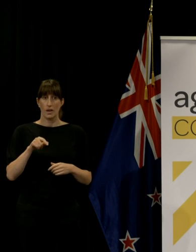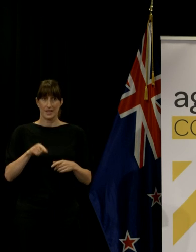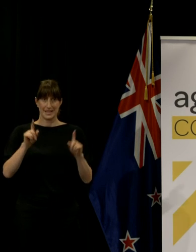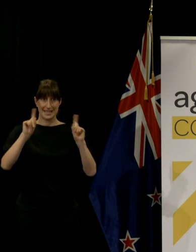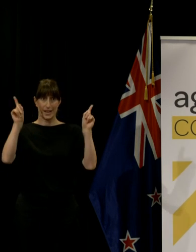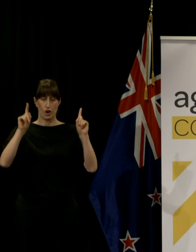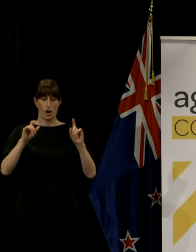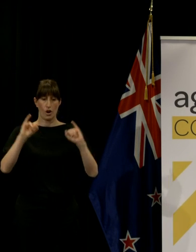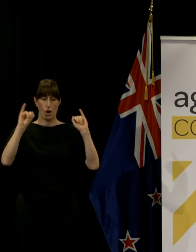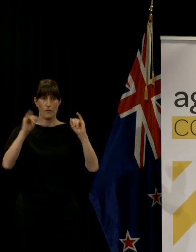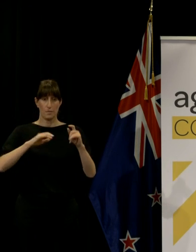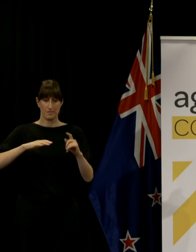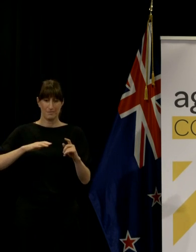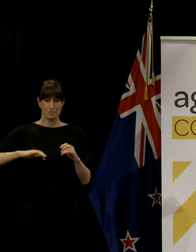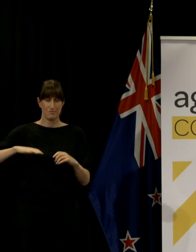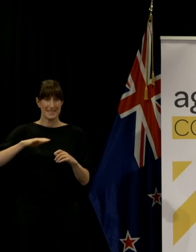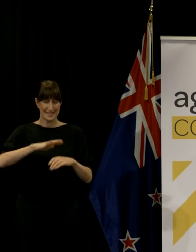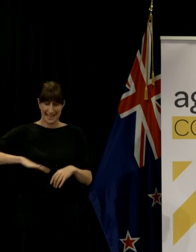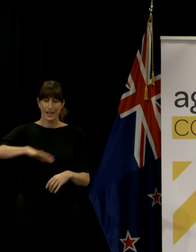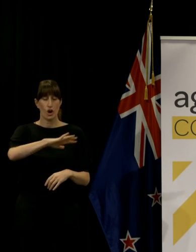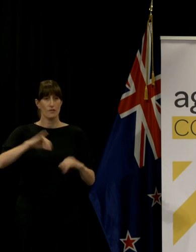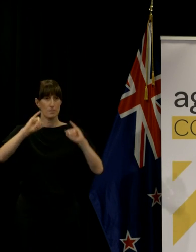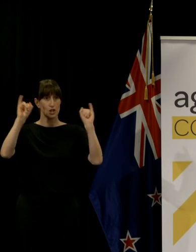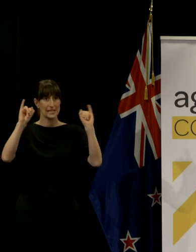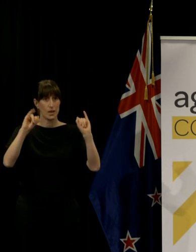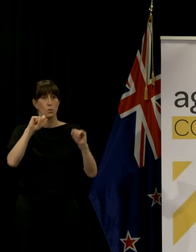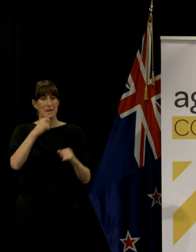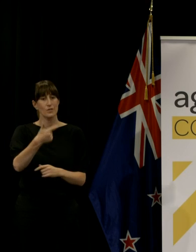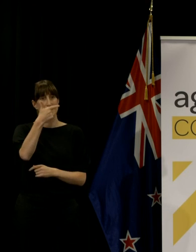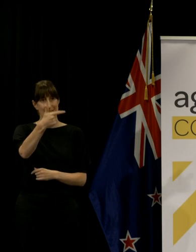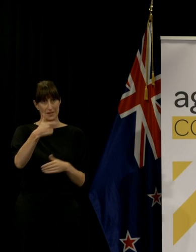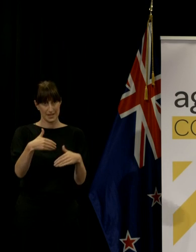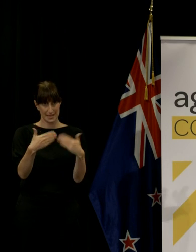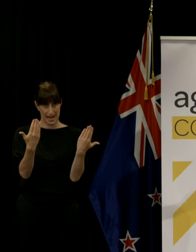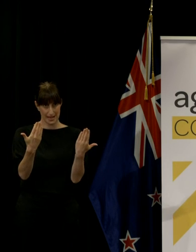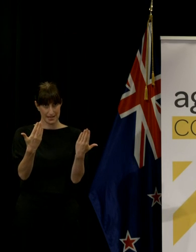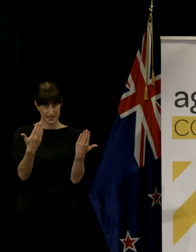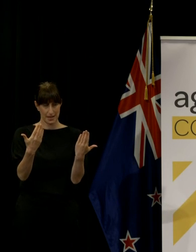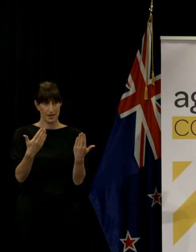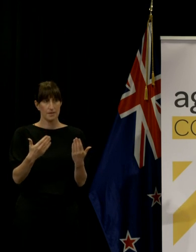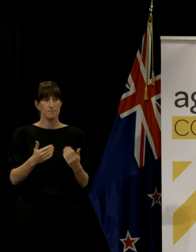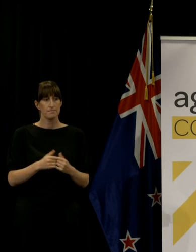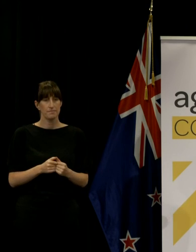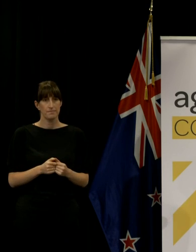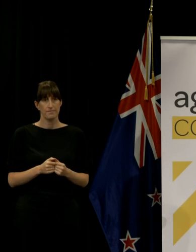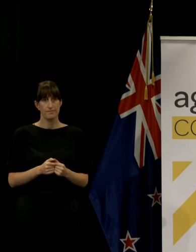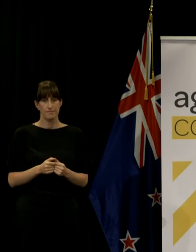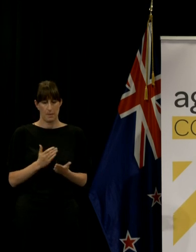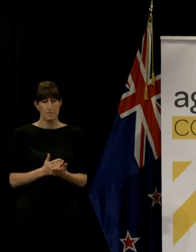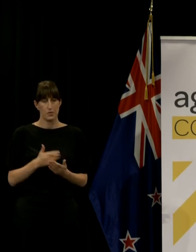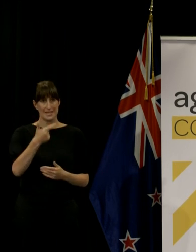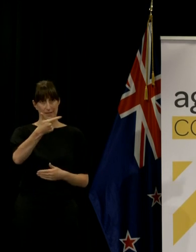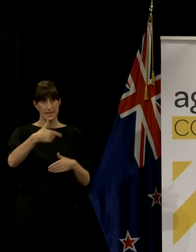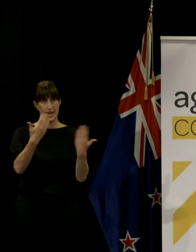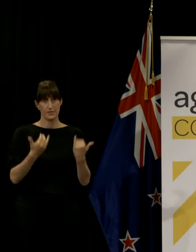can be renewed as long as that is done prior to the exact time that it came into force. So it's in place now for 7 days. People